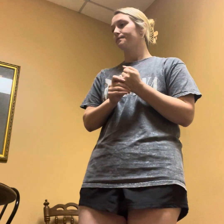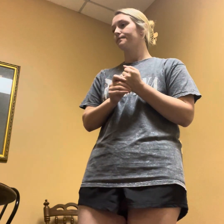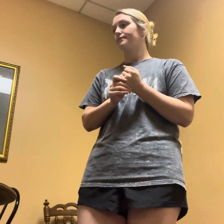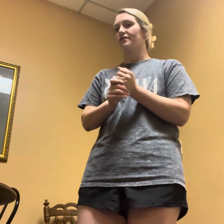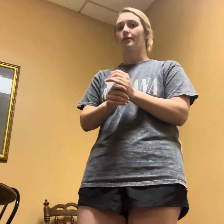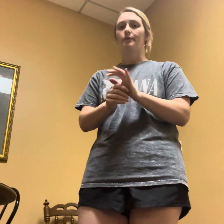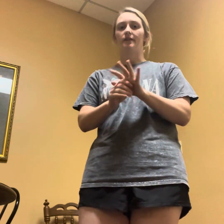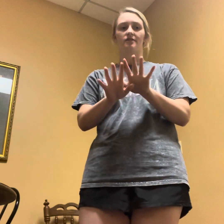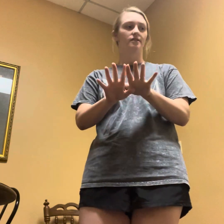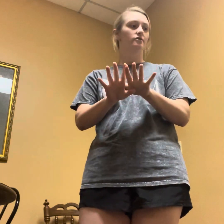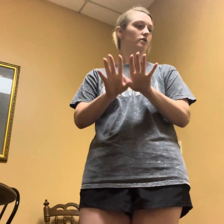So there's the instruction.